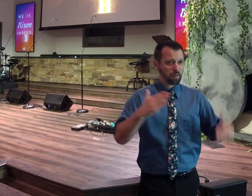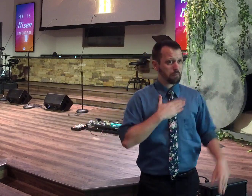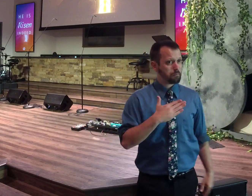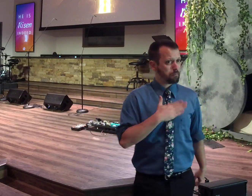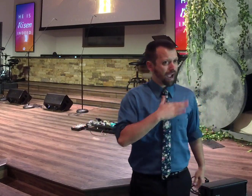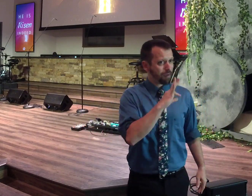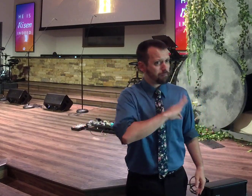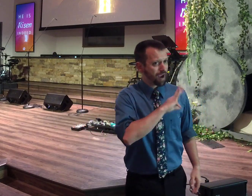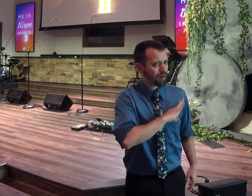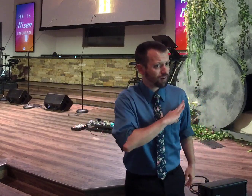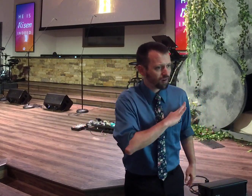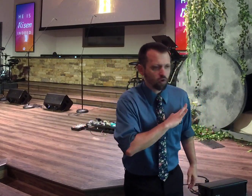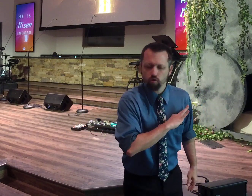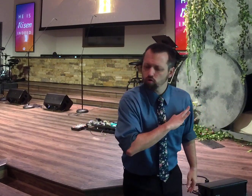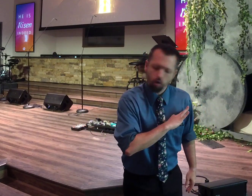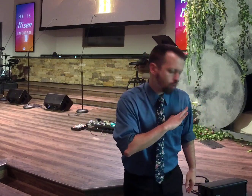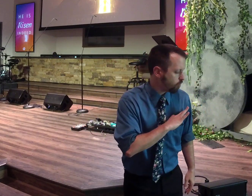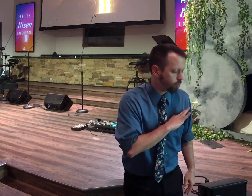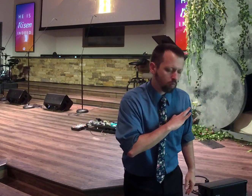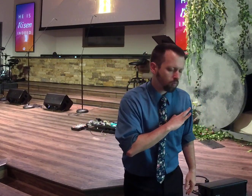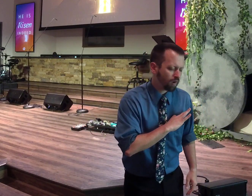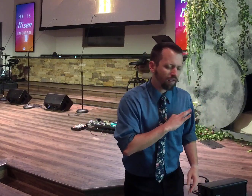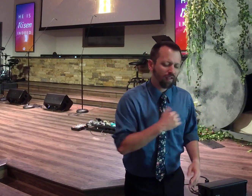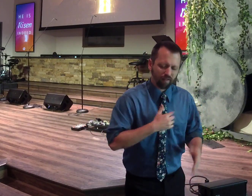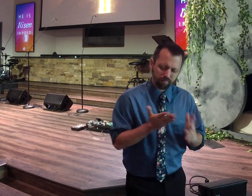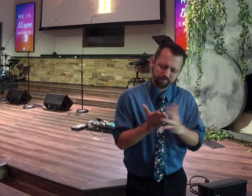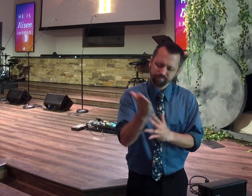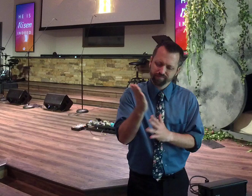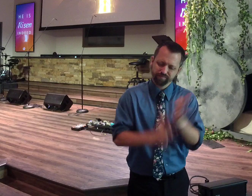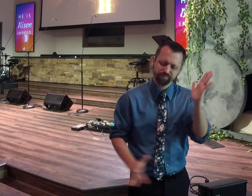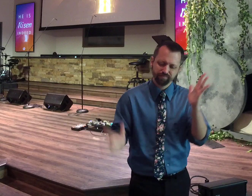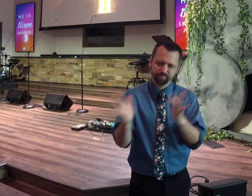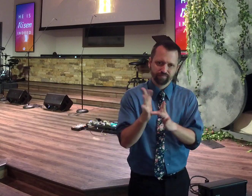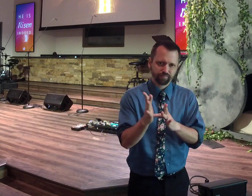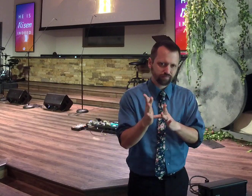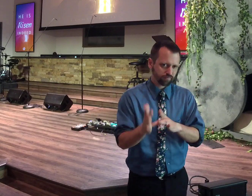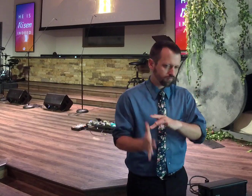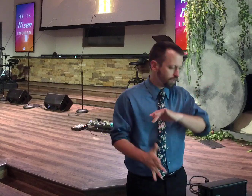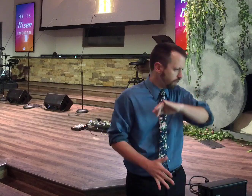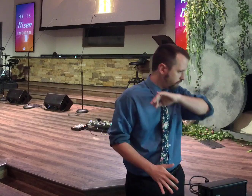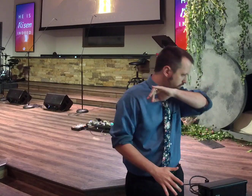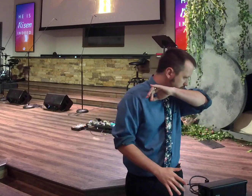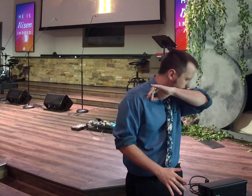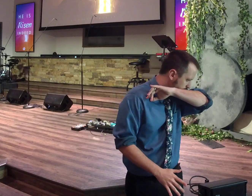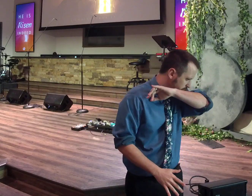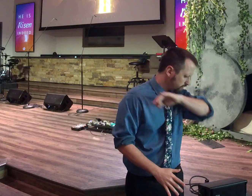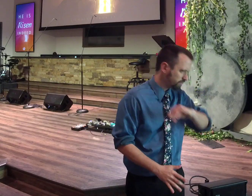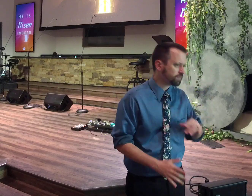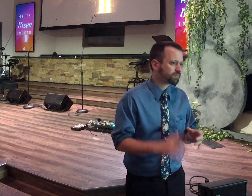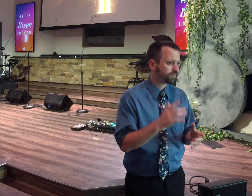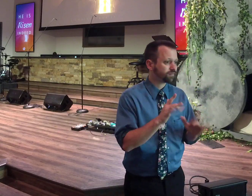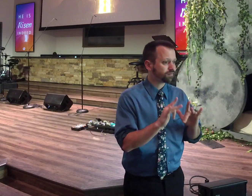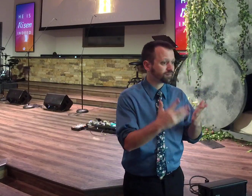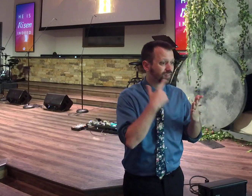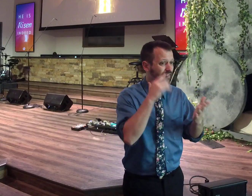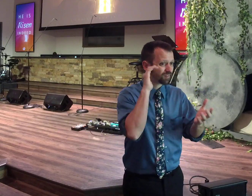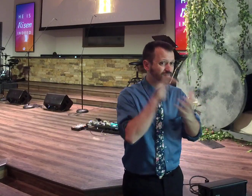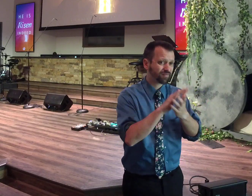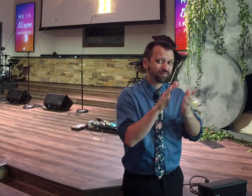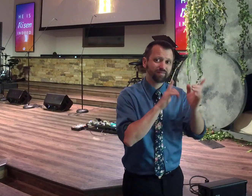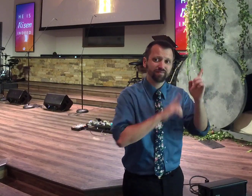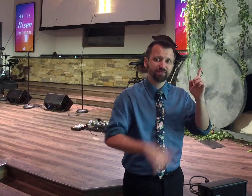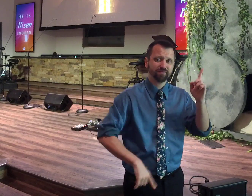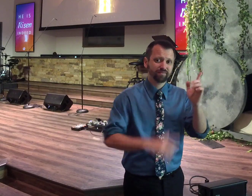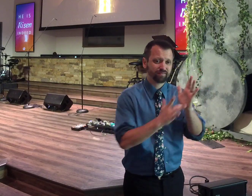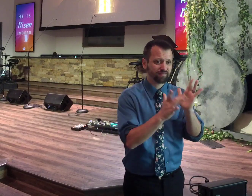own merit, but I'm going through Jesus. Amen? And the Bible says, believe on the Lord Jesus Christ,